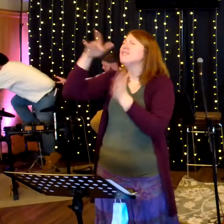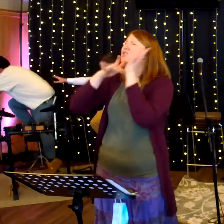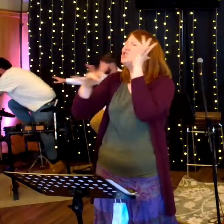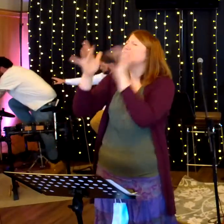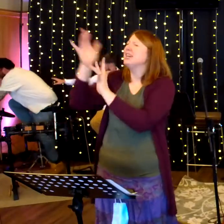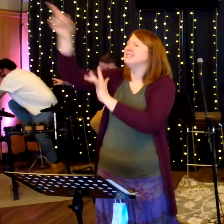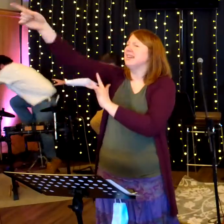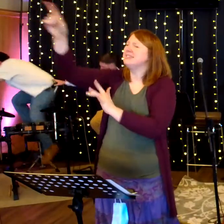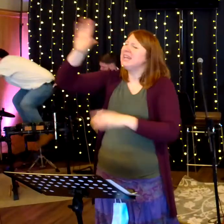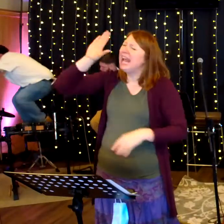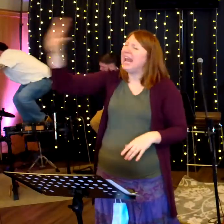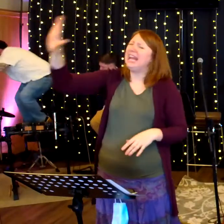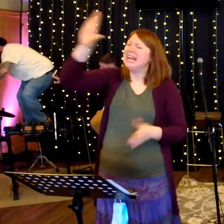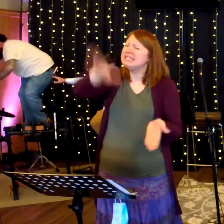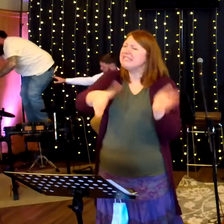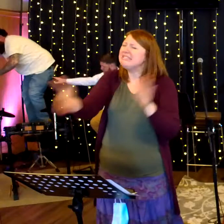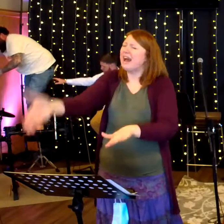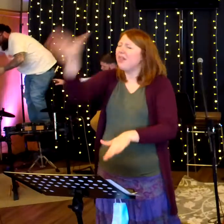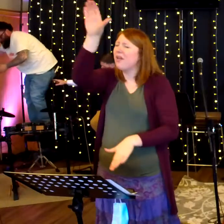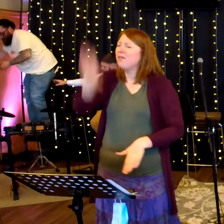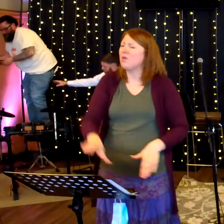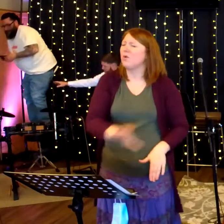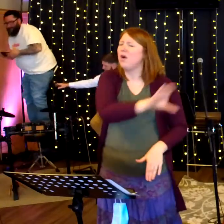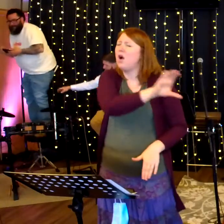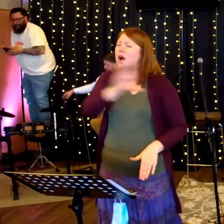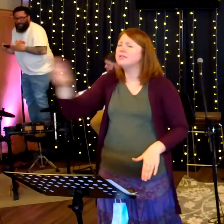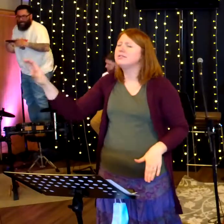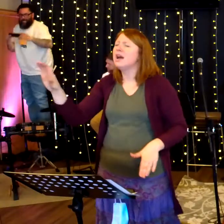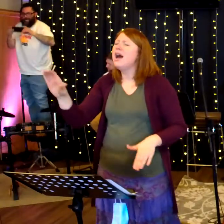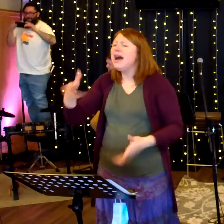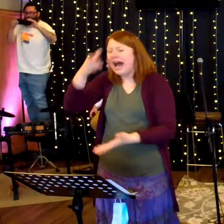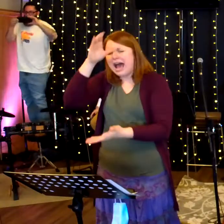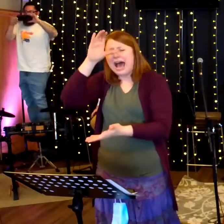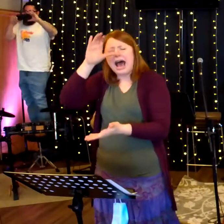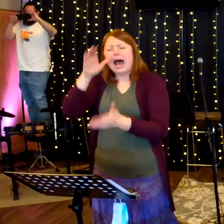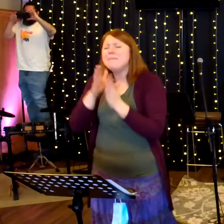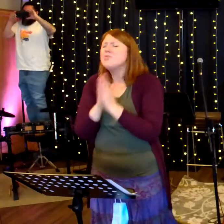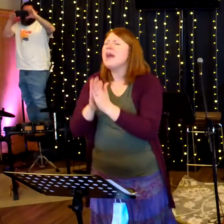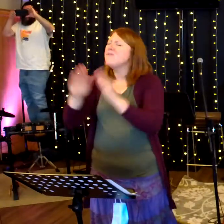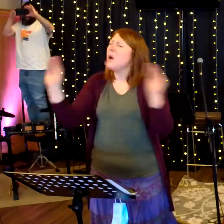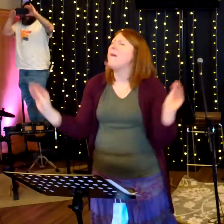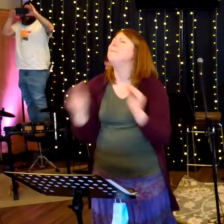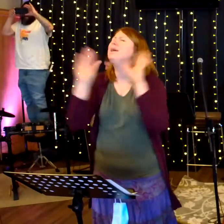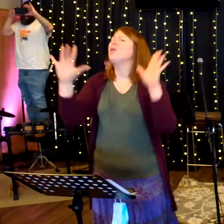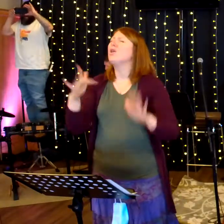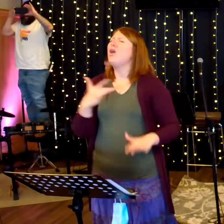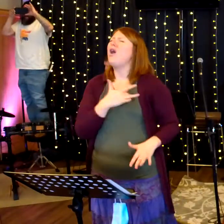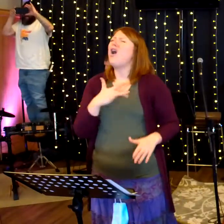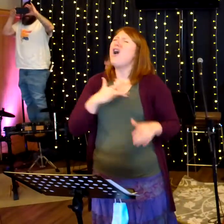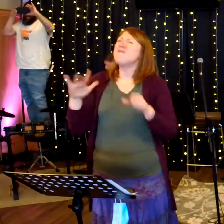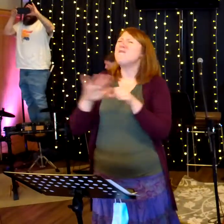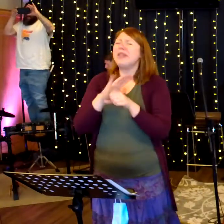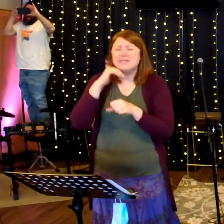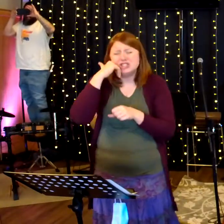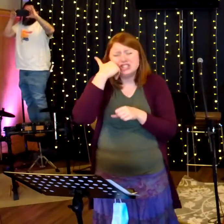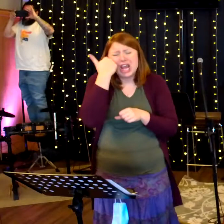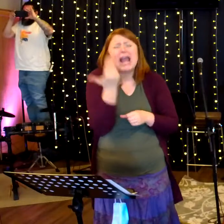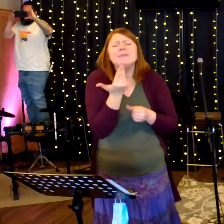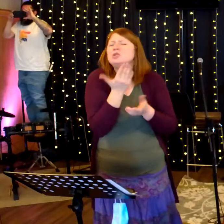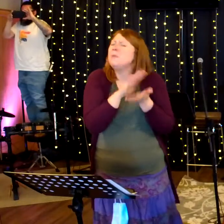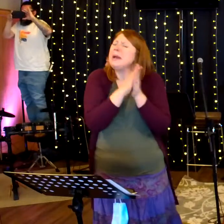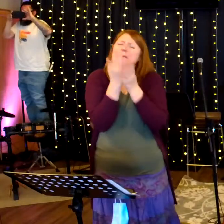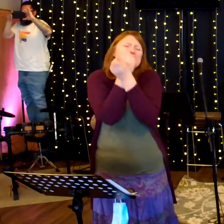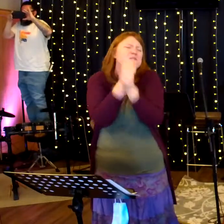here today, God, today for a miracle in hearts that would step out of shame and into your grace, out of guilt and